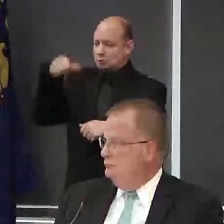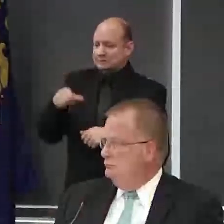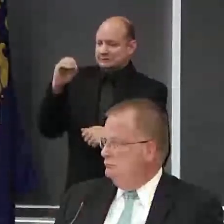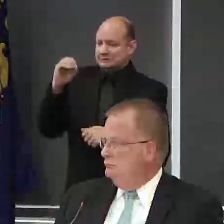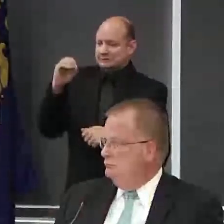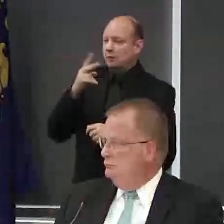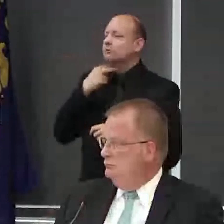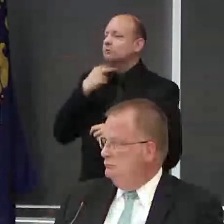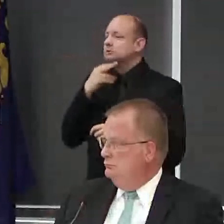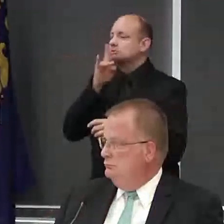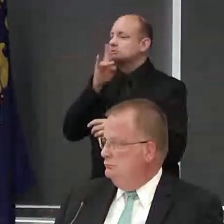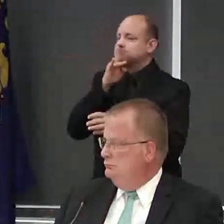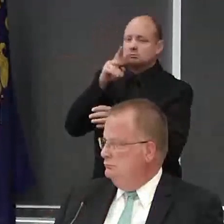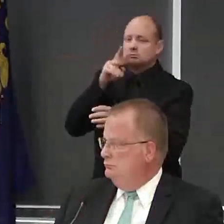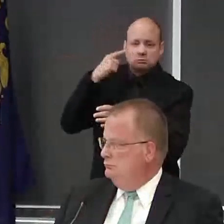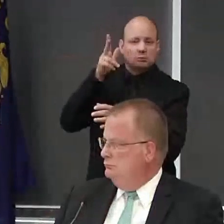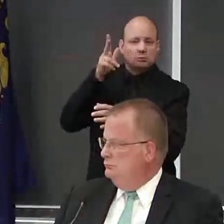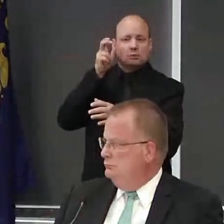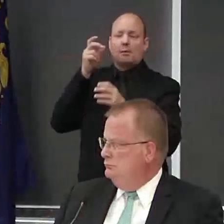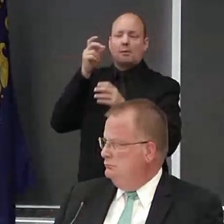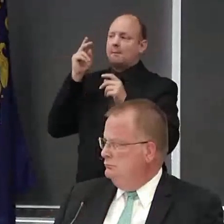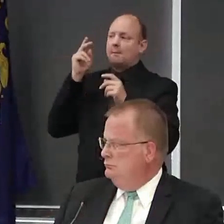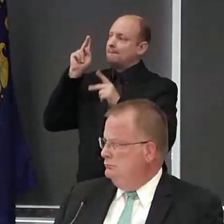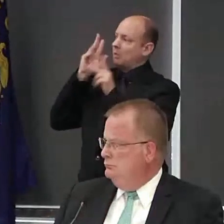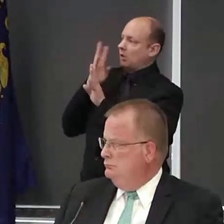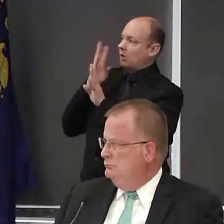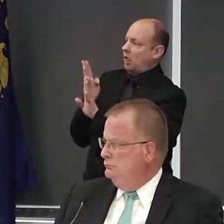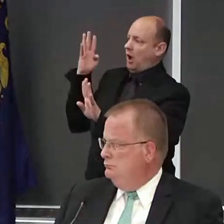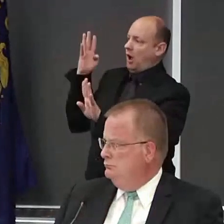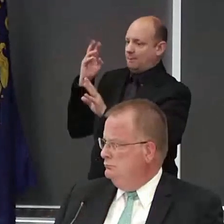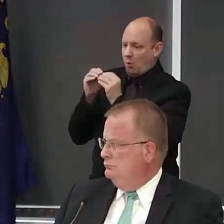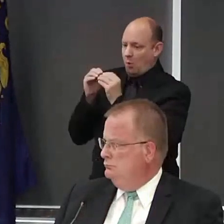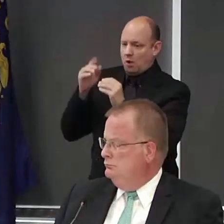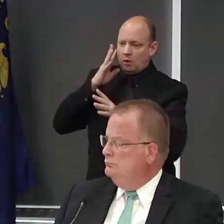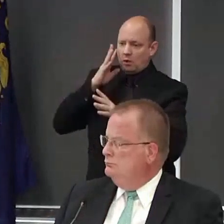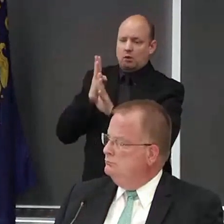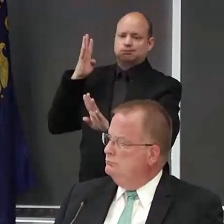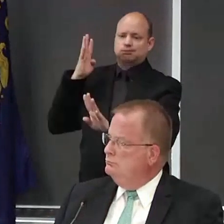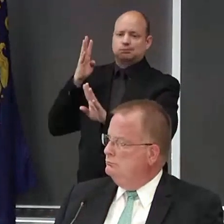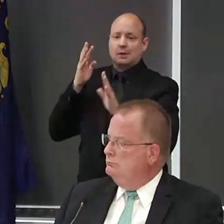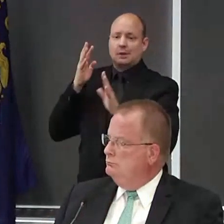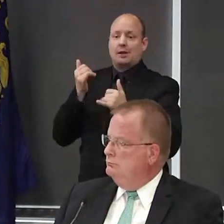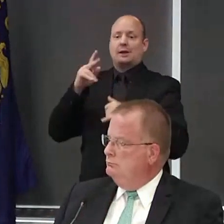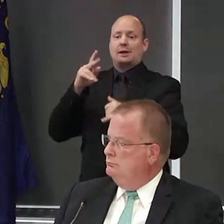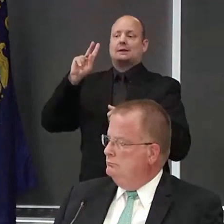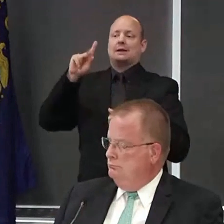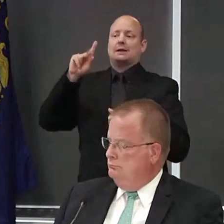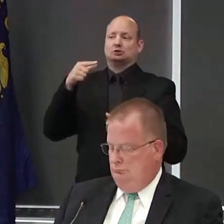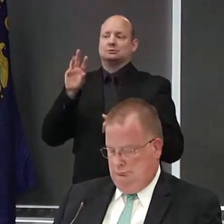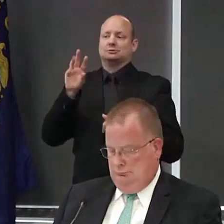added now. Next up, we'll go to Galen Etlin from KGW. Go ahead, Galen.